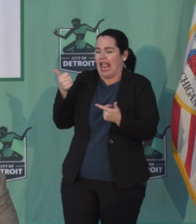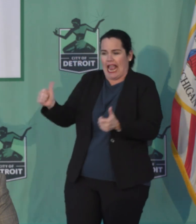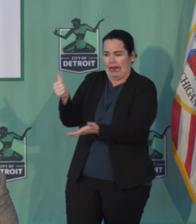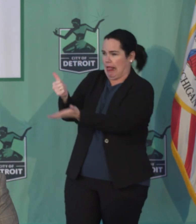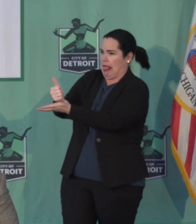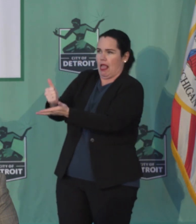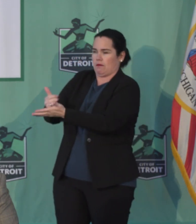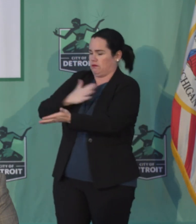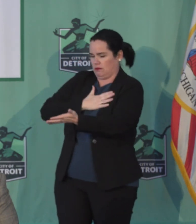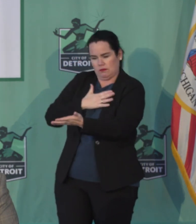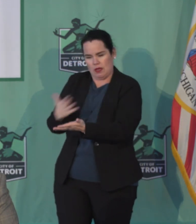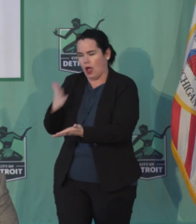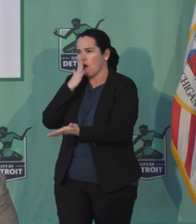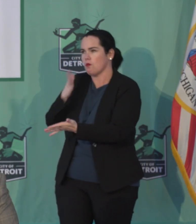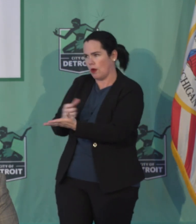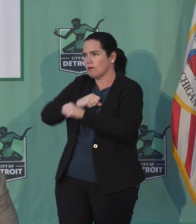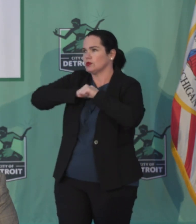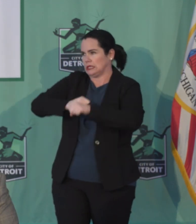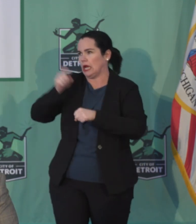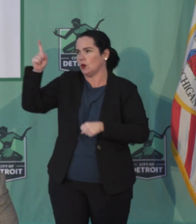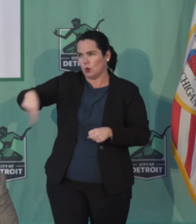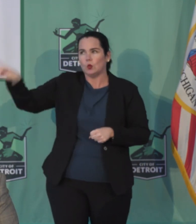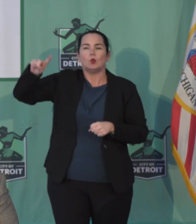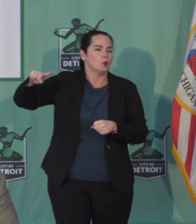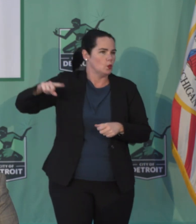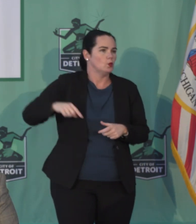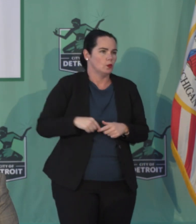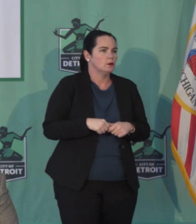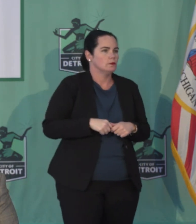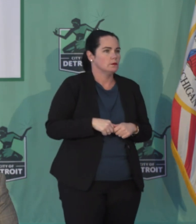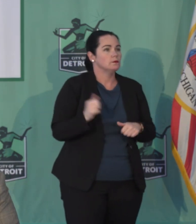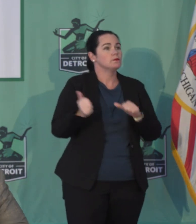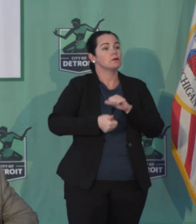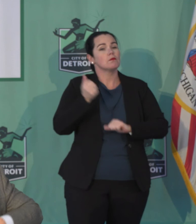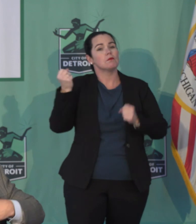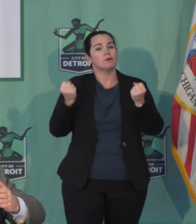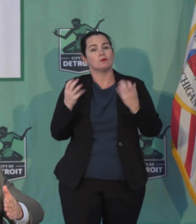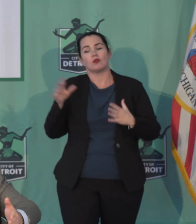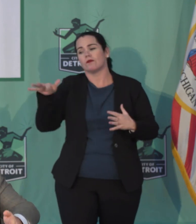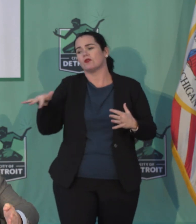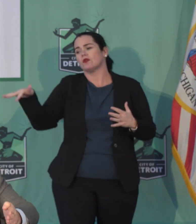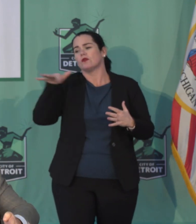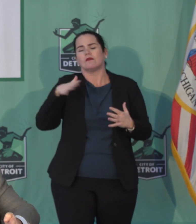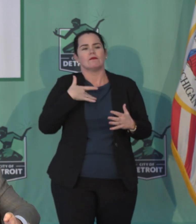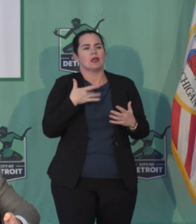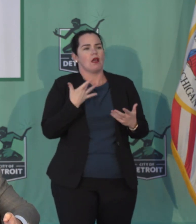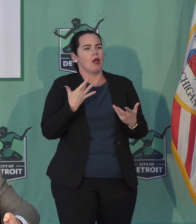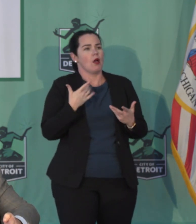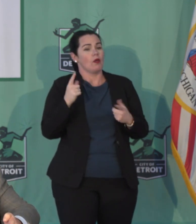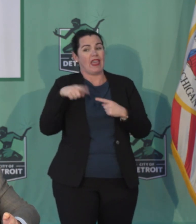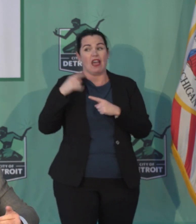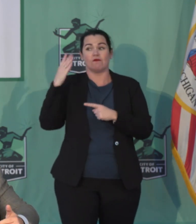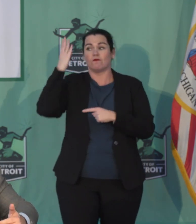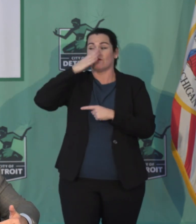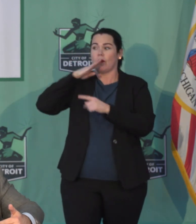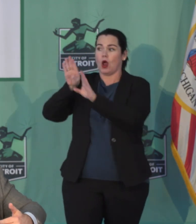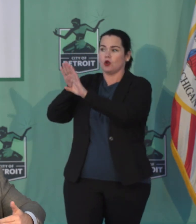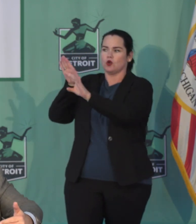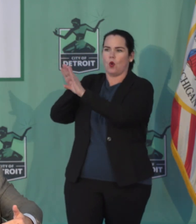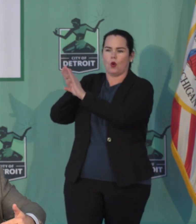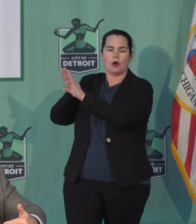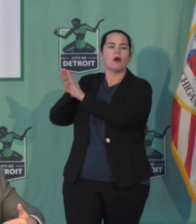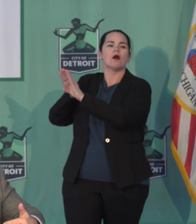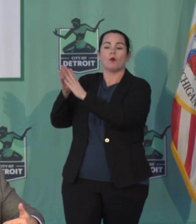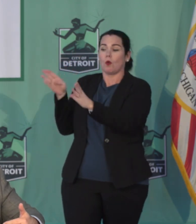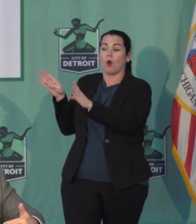do to protect them, I will. I think most drivers feel that the closing of the doors was a hard